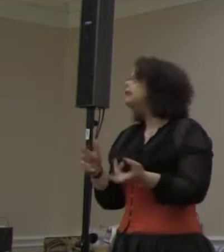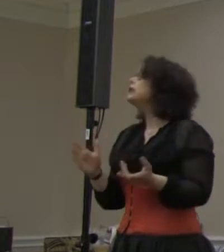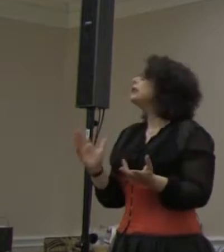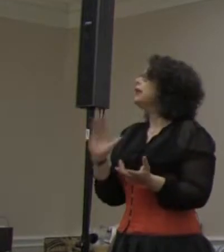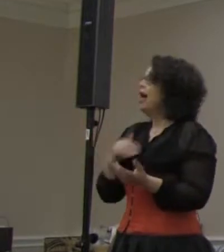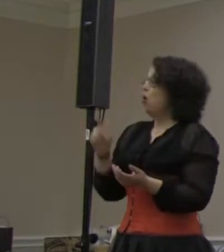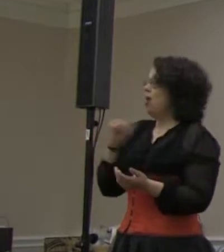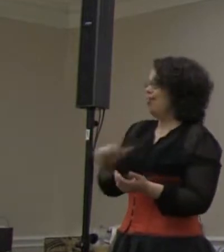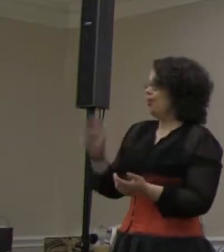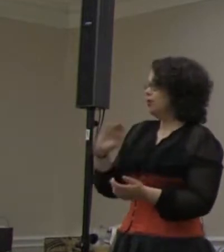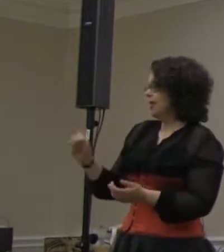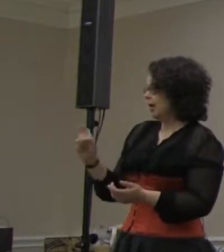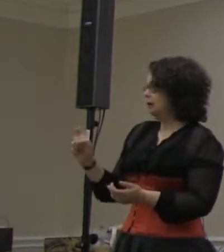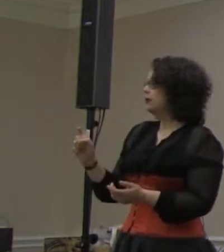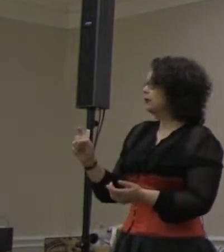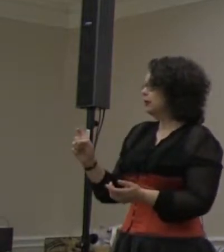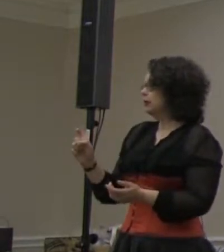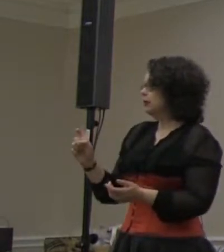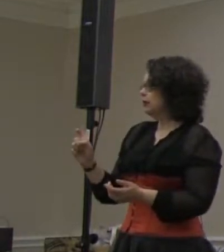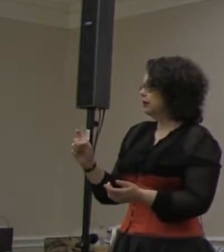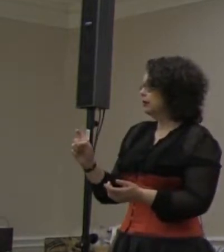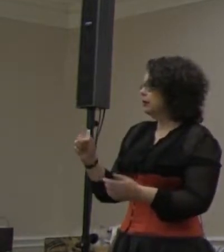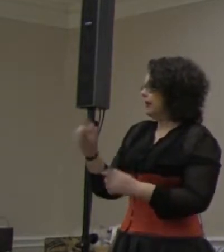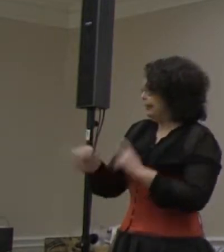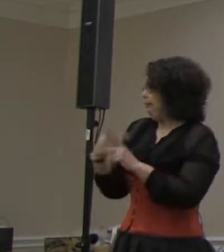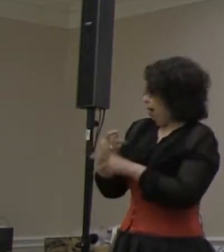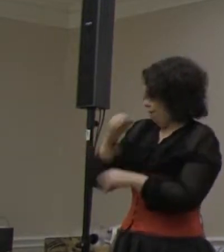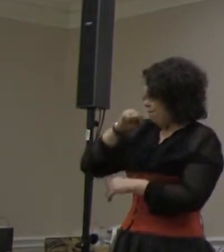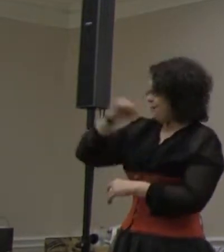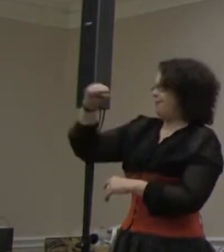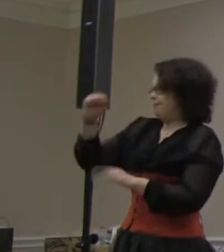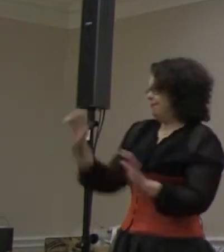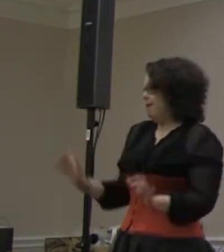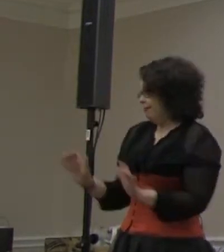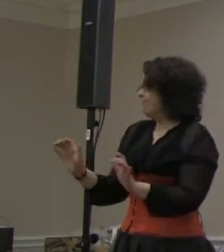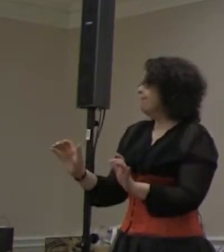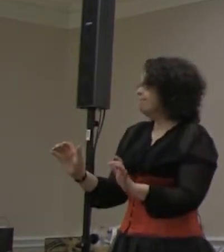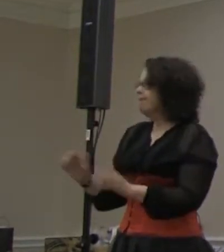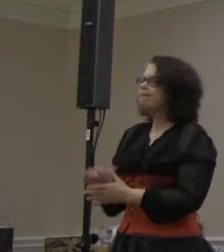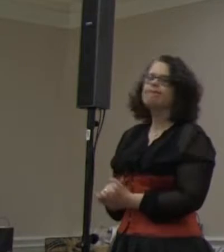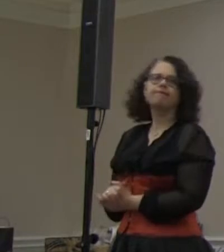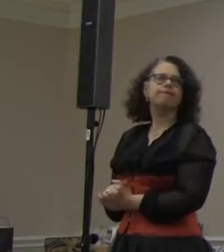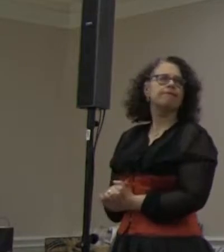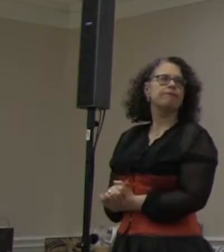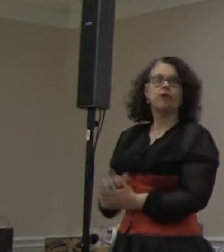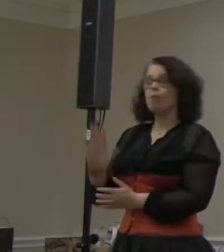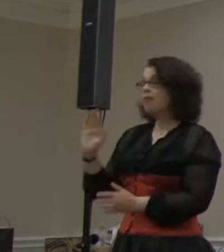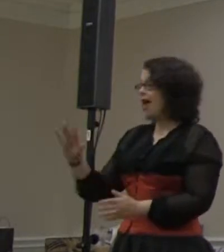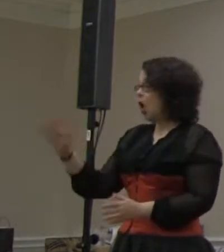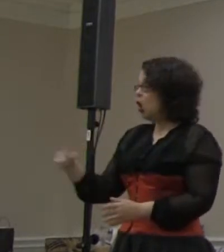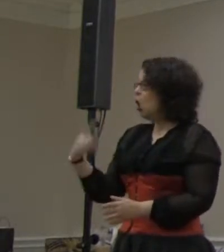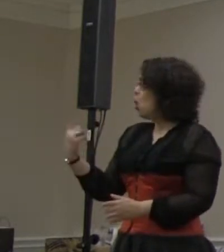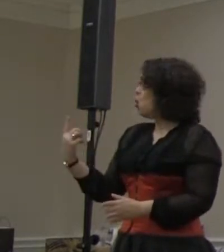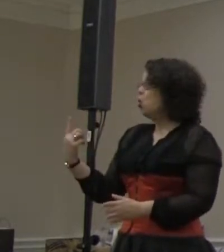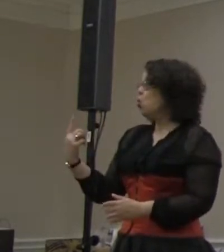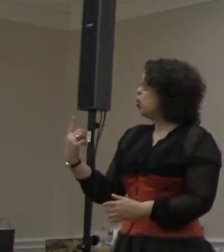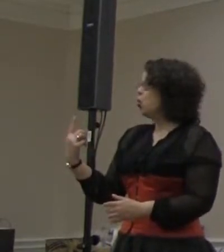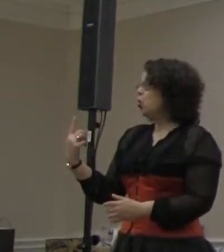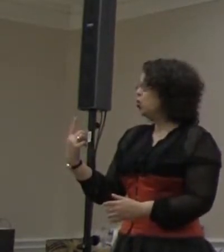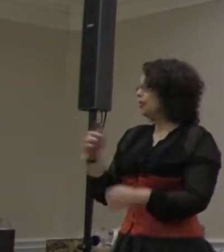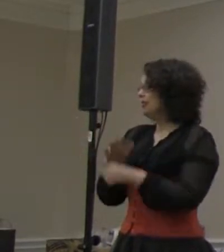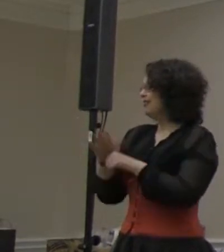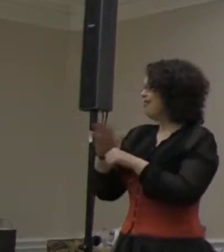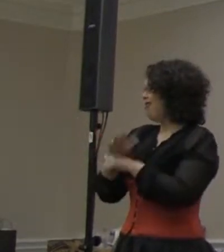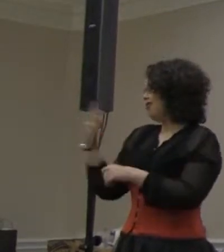Our leather sex is a form of resistance. But it alone is not enough to win